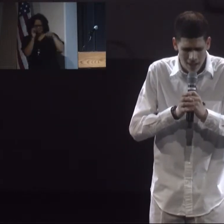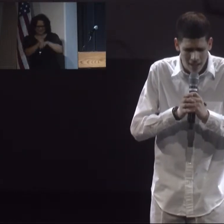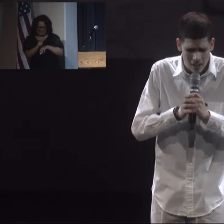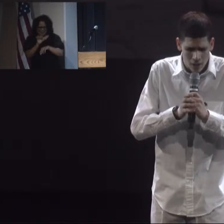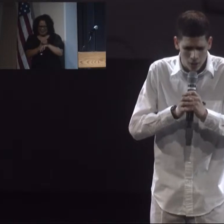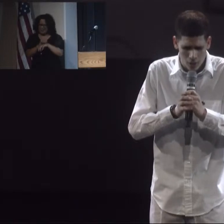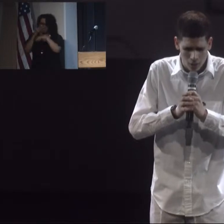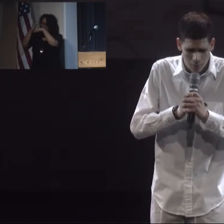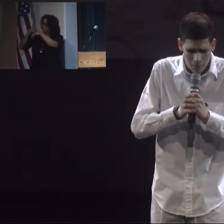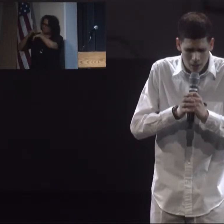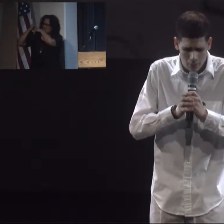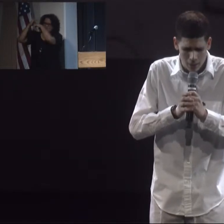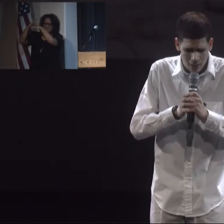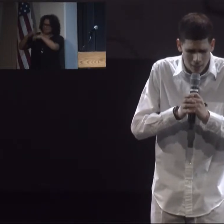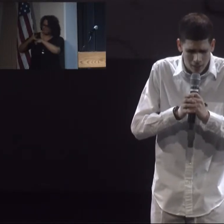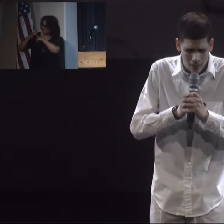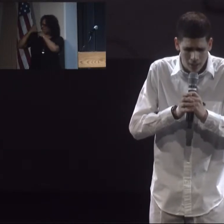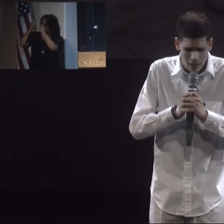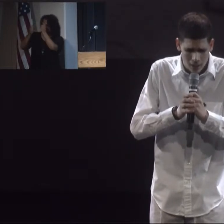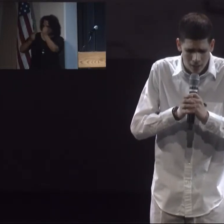my head, you're on my